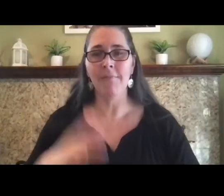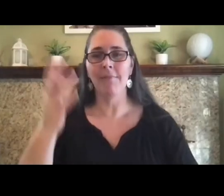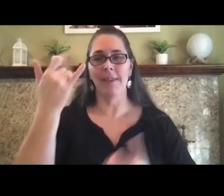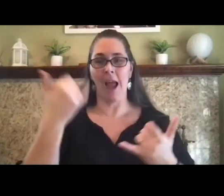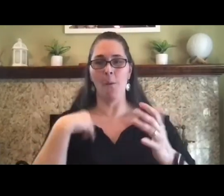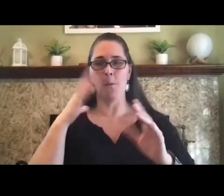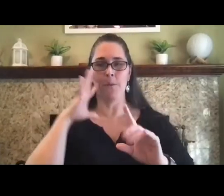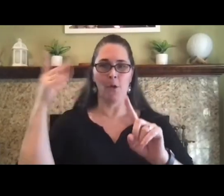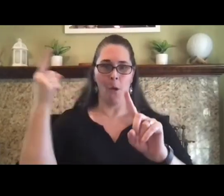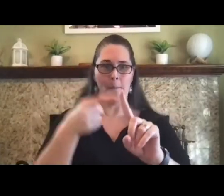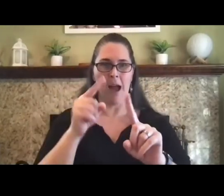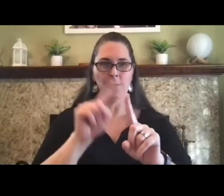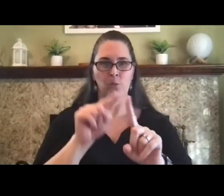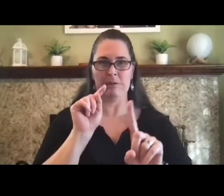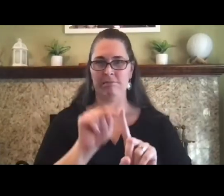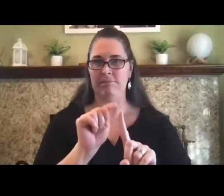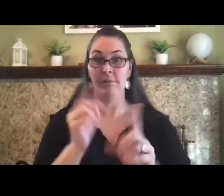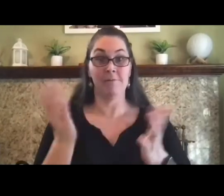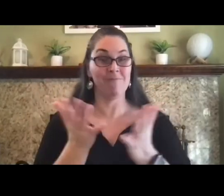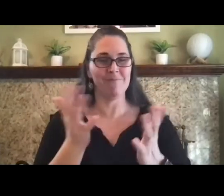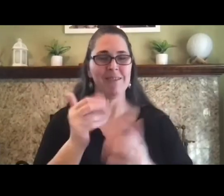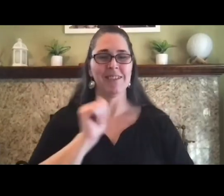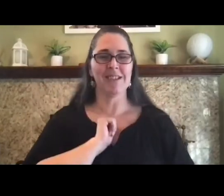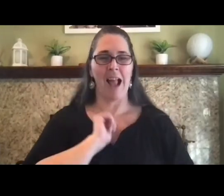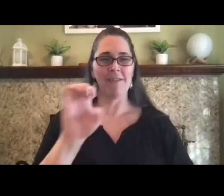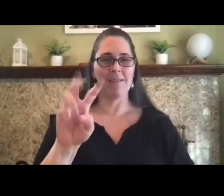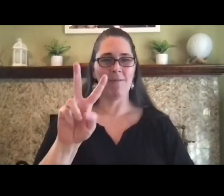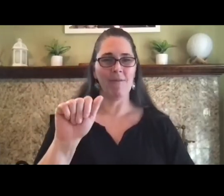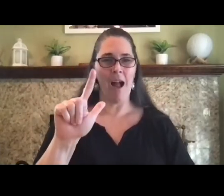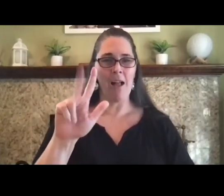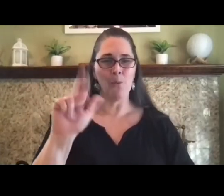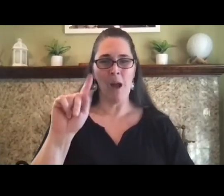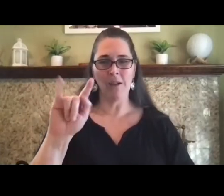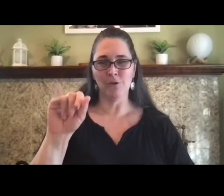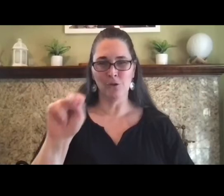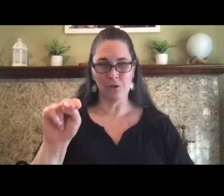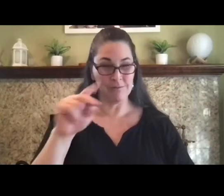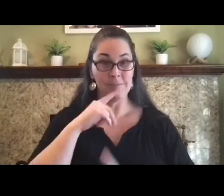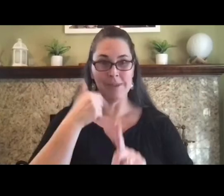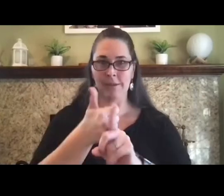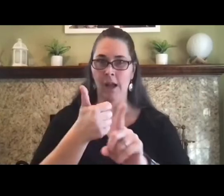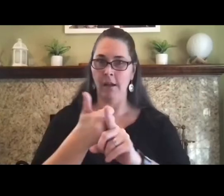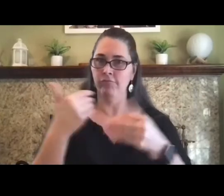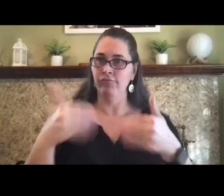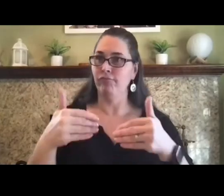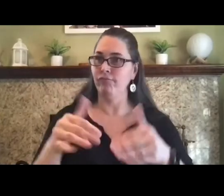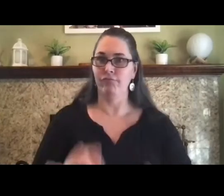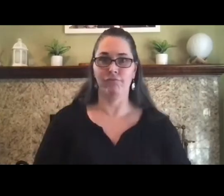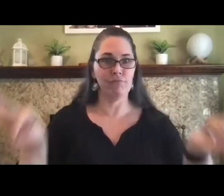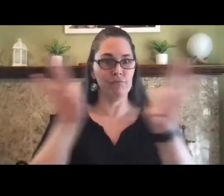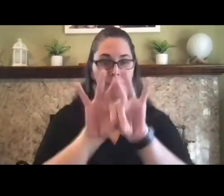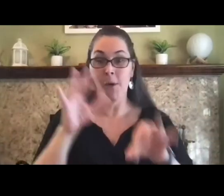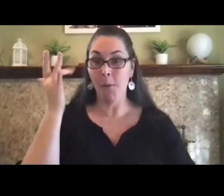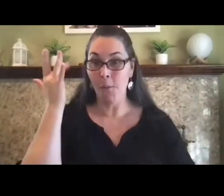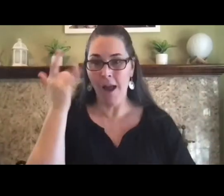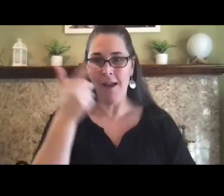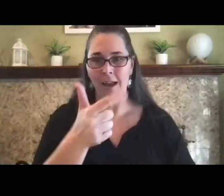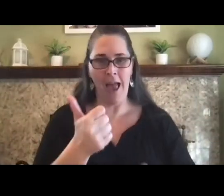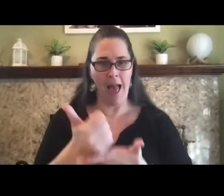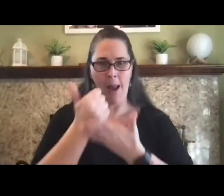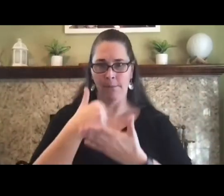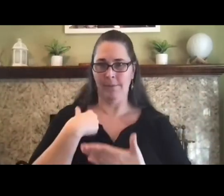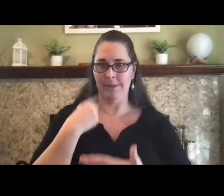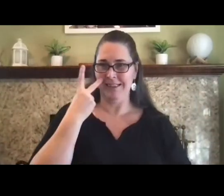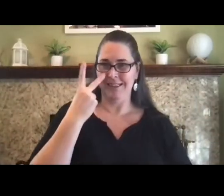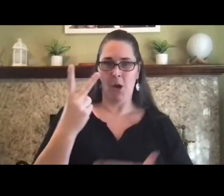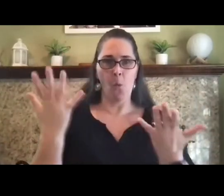being proactive. Now we will focus on self-evaluation. This is valuable because it helps you be able to see what